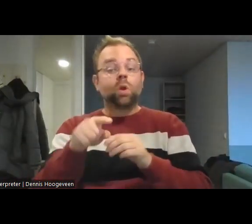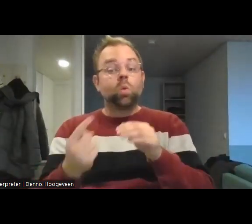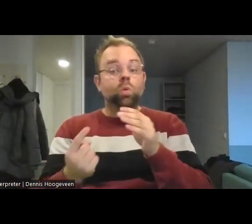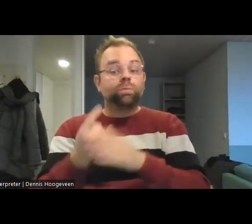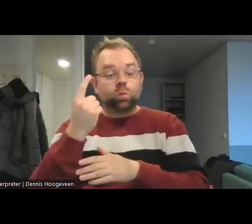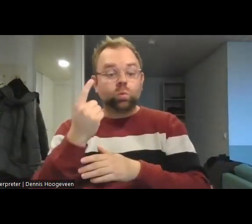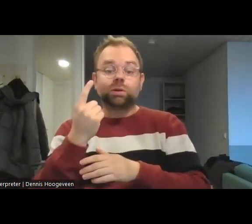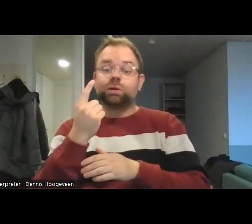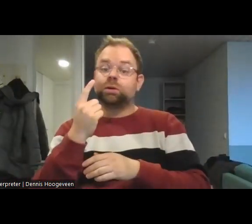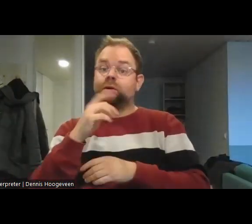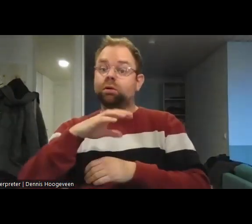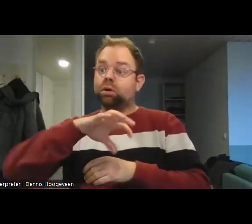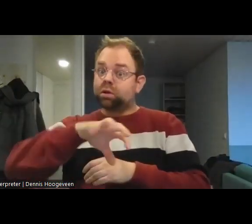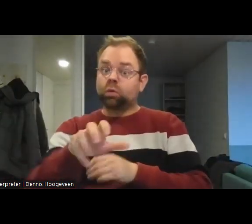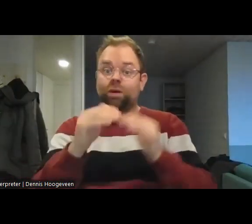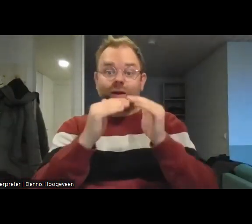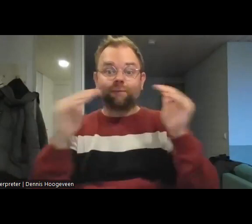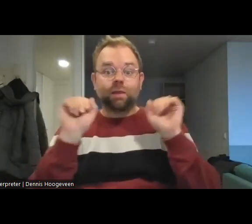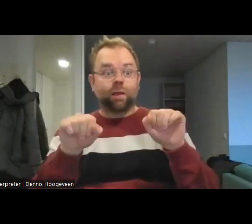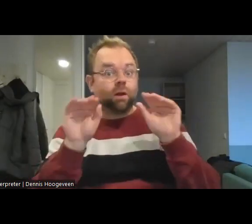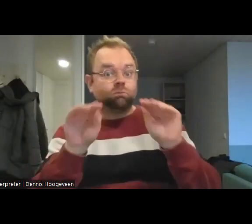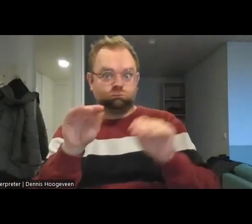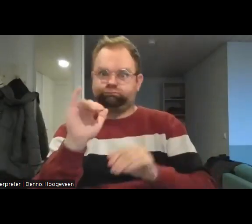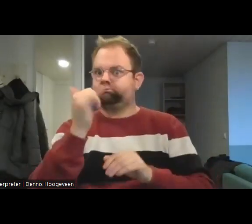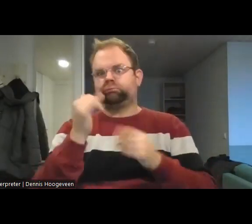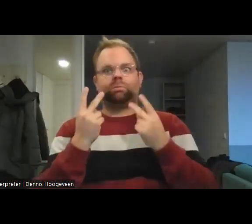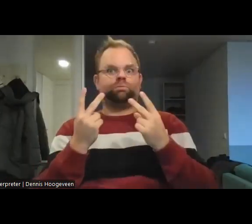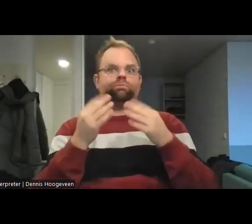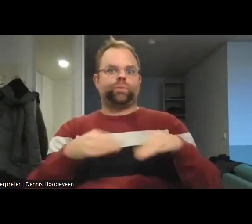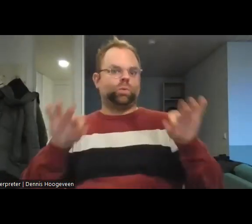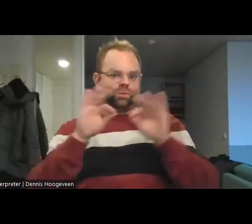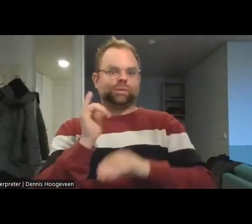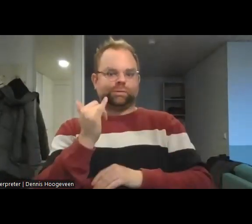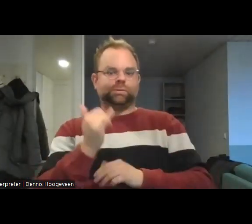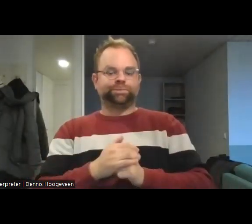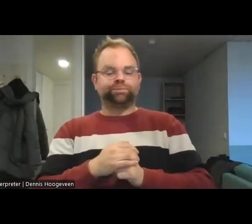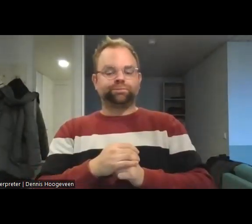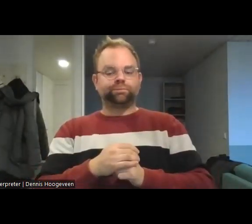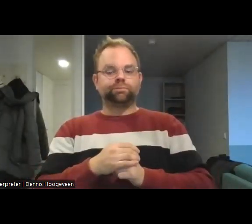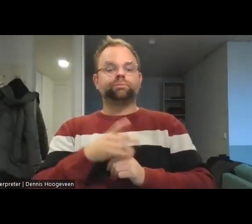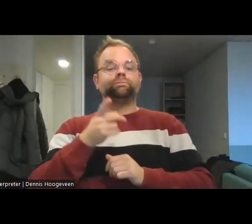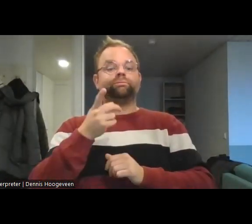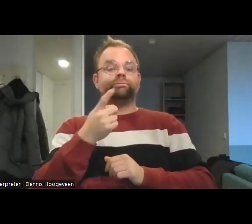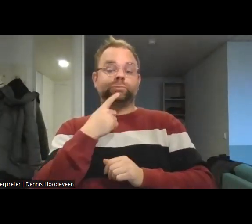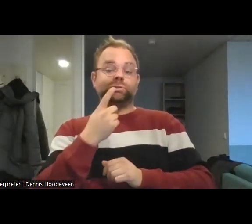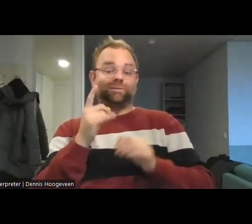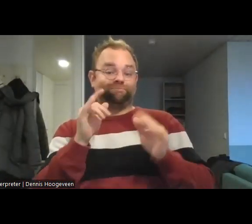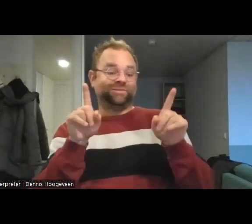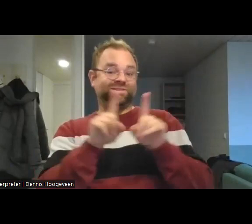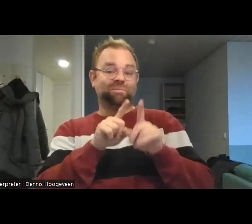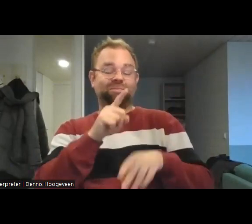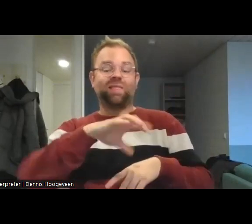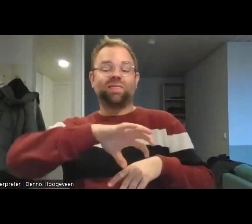would like to ask as well for you. We can put pressure from both sides, right? Sharing